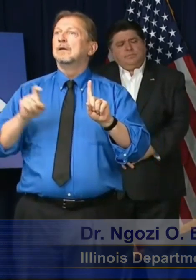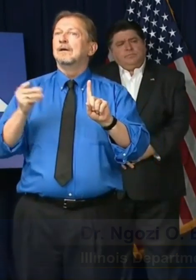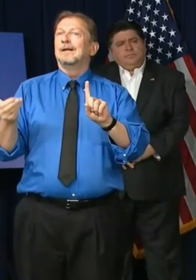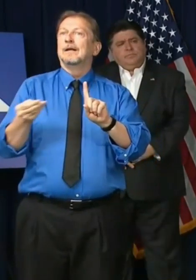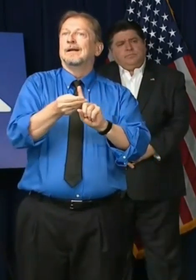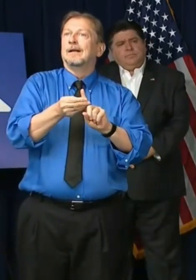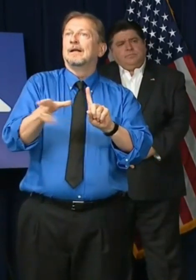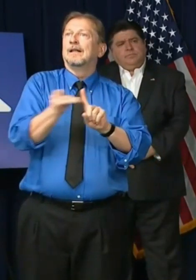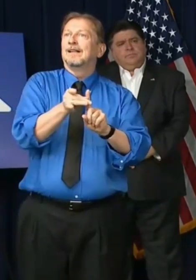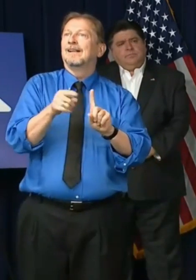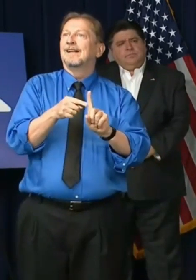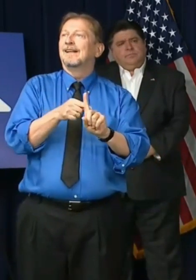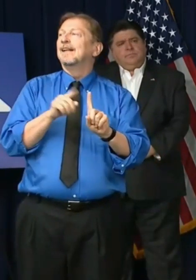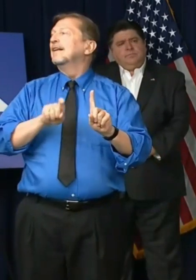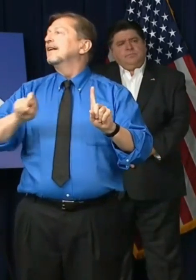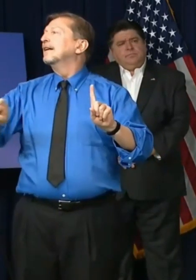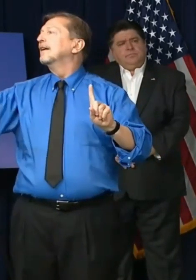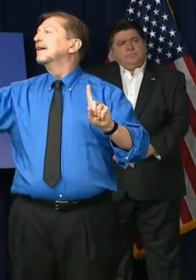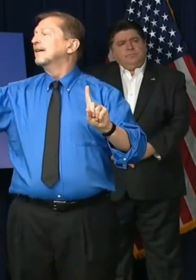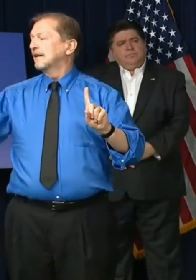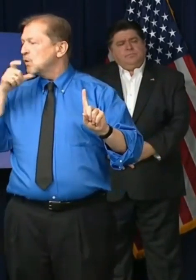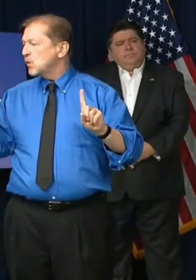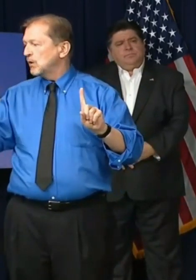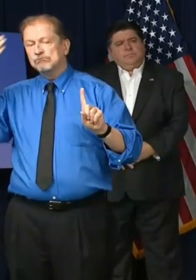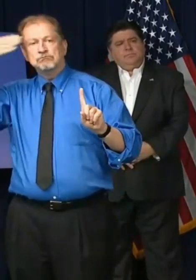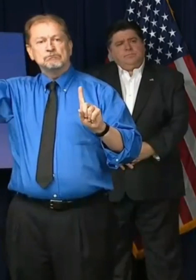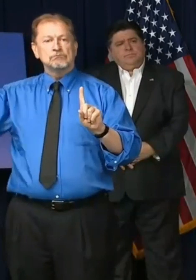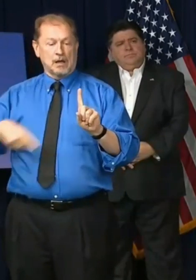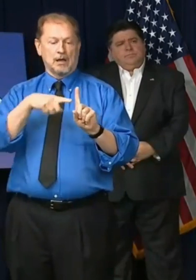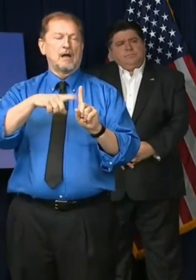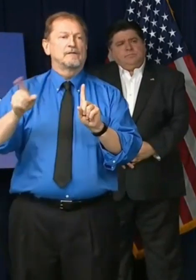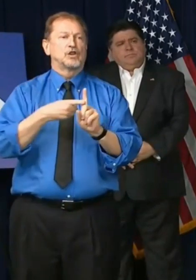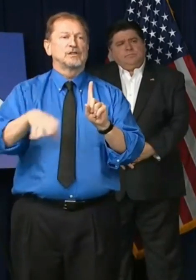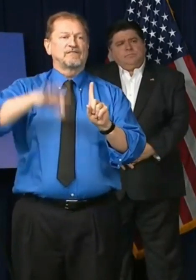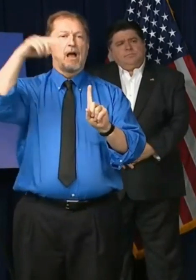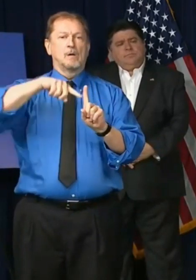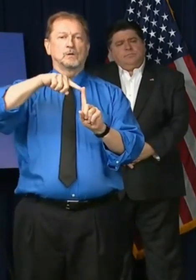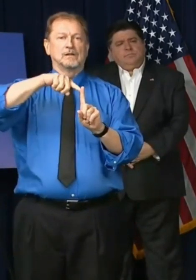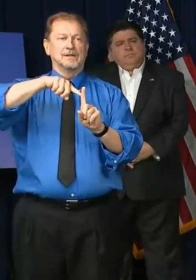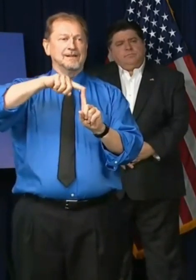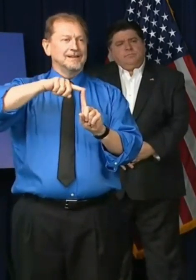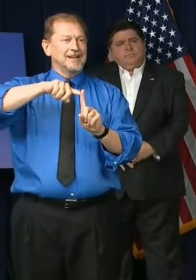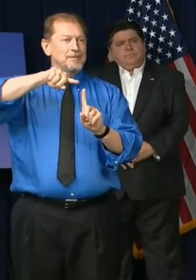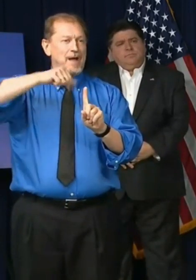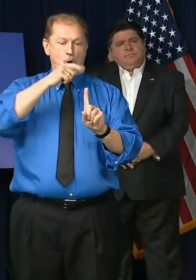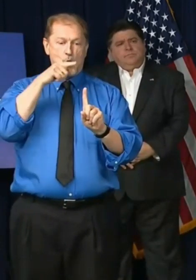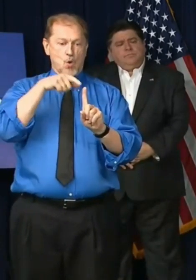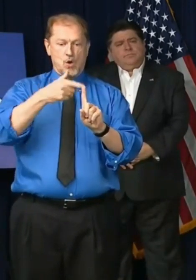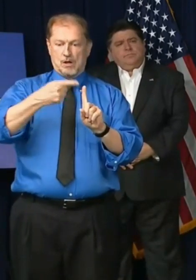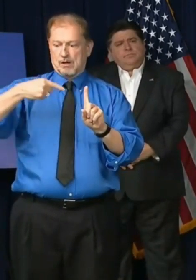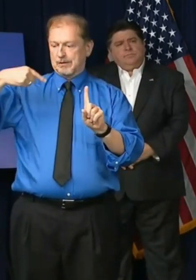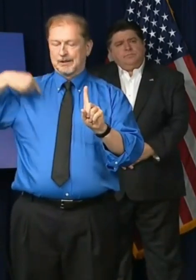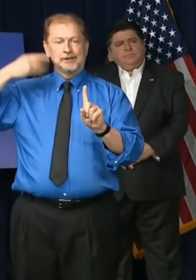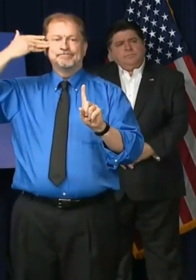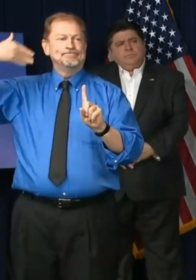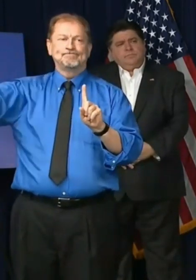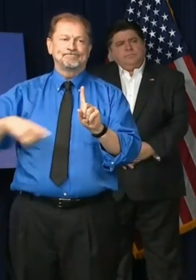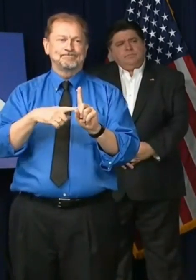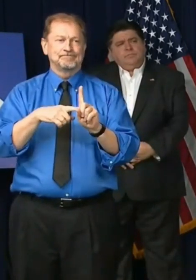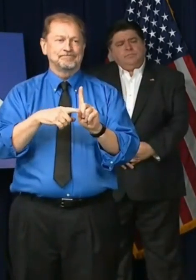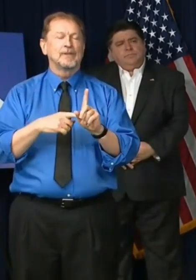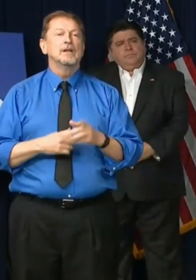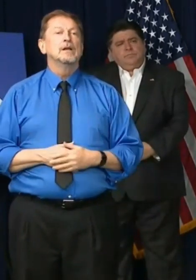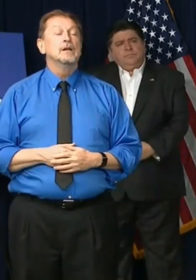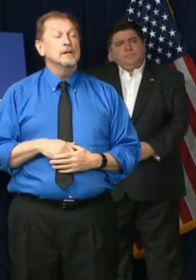come before our first diagnosed cases. So potentially there have been other illnesses that were not appreciated. And I know